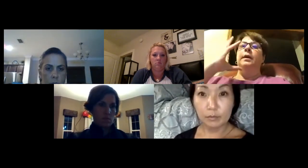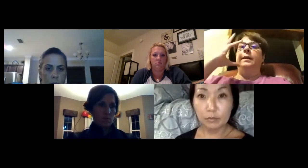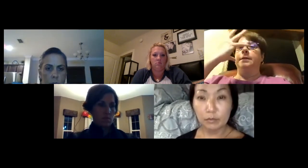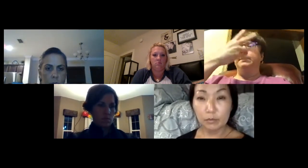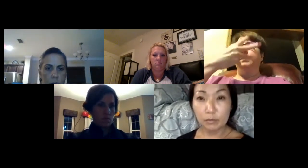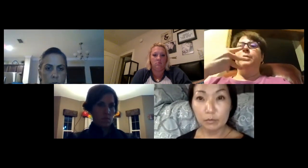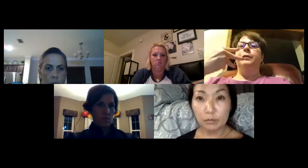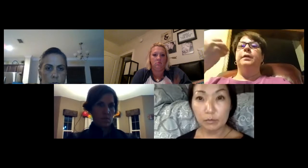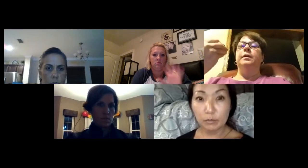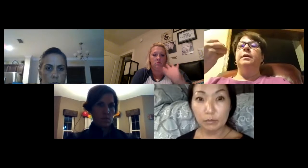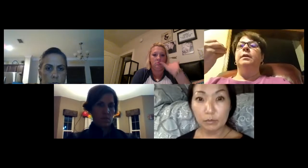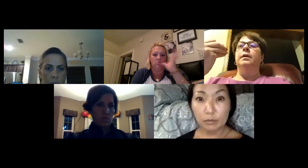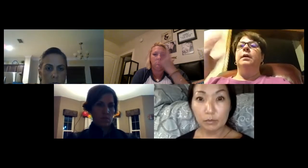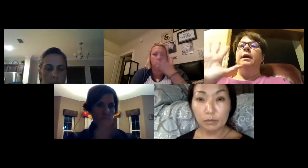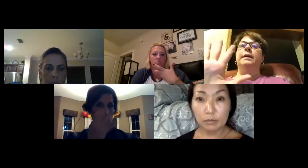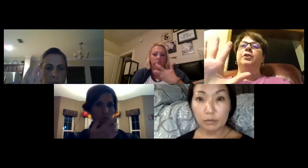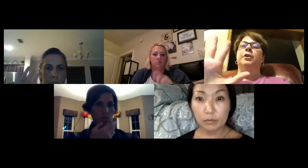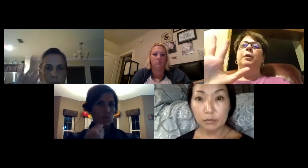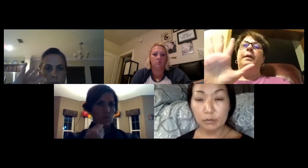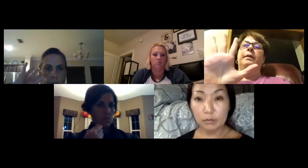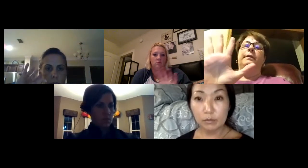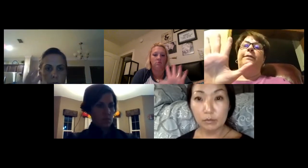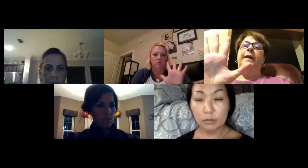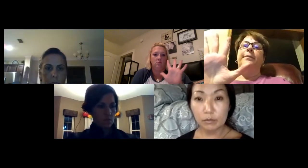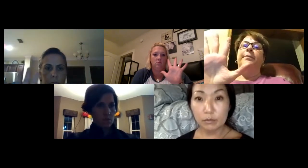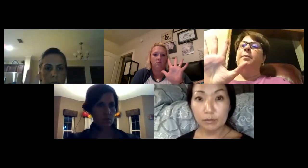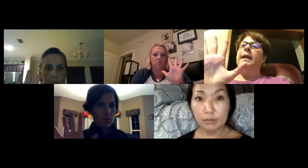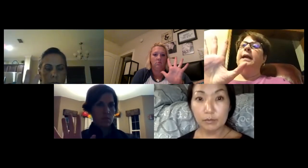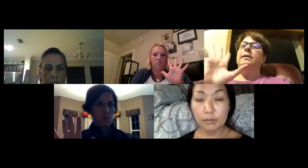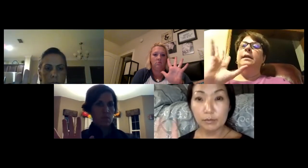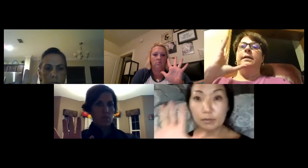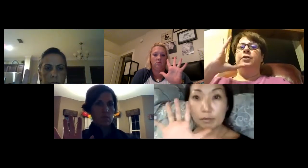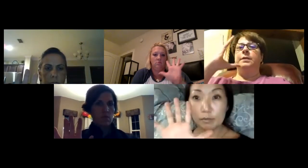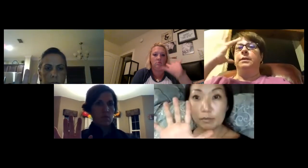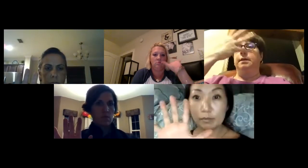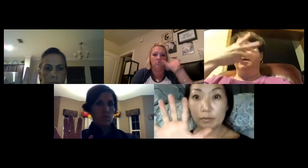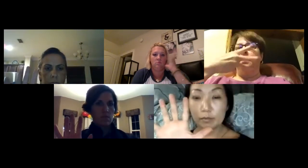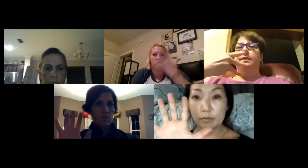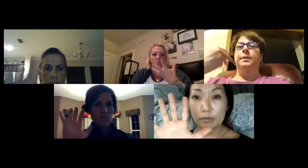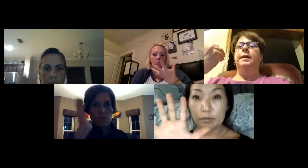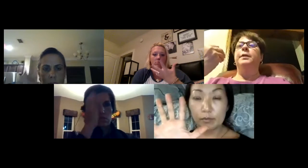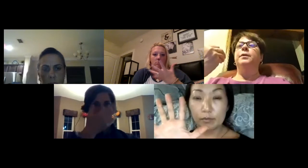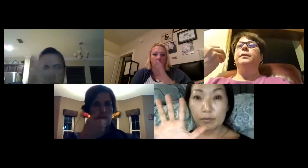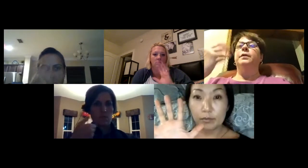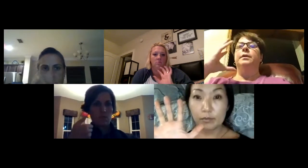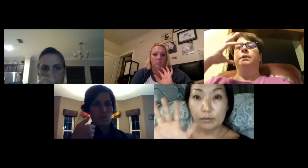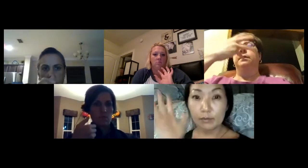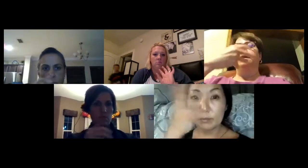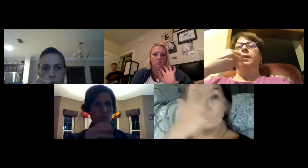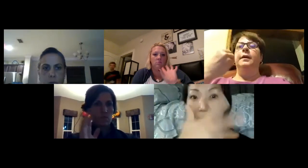this is beautiful. And it's your open 5-palm hand, and it's just this way, beautiful.